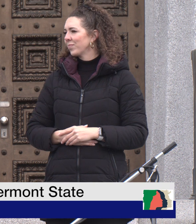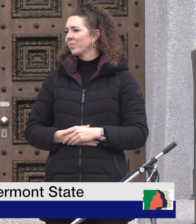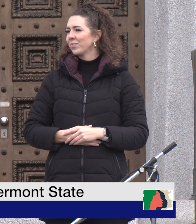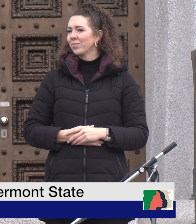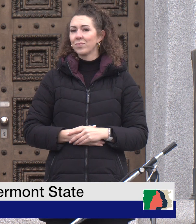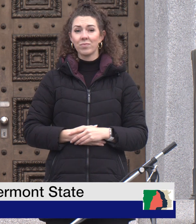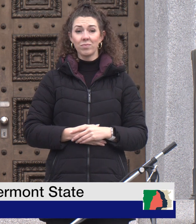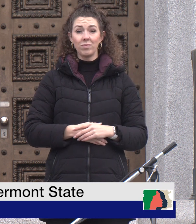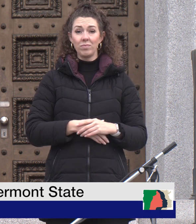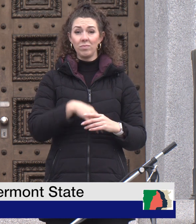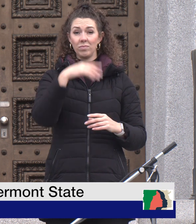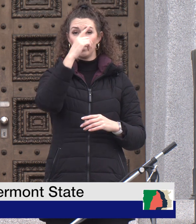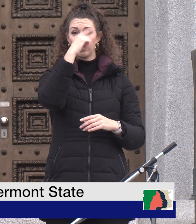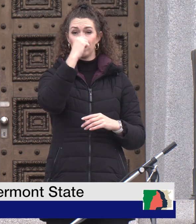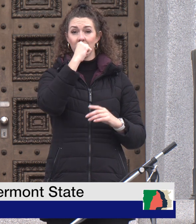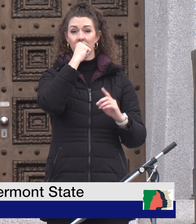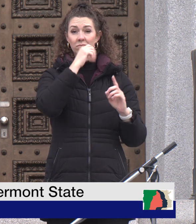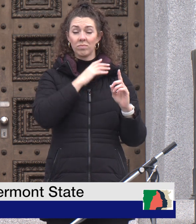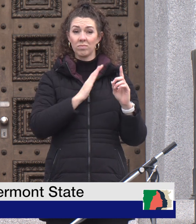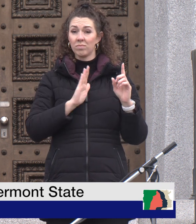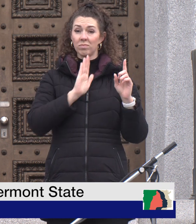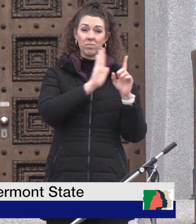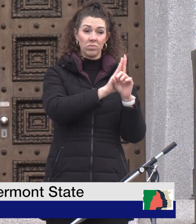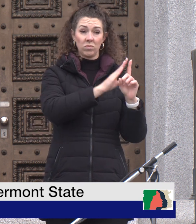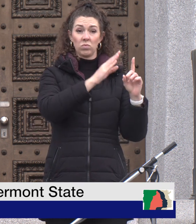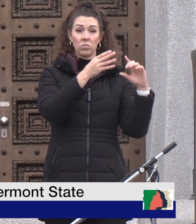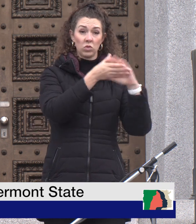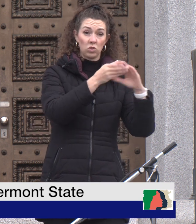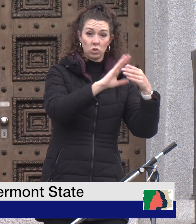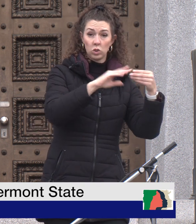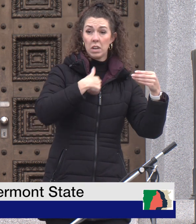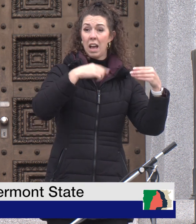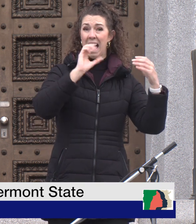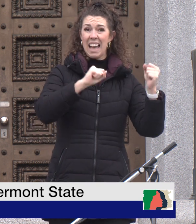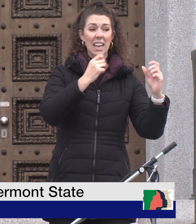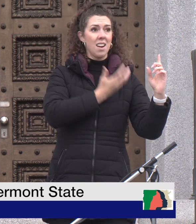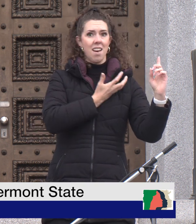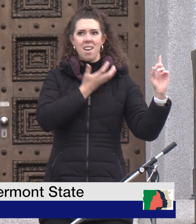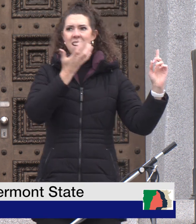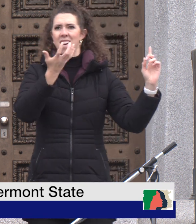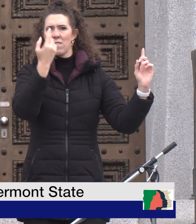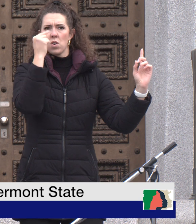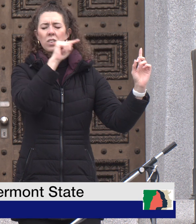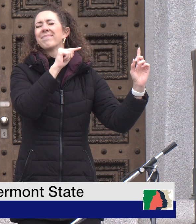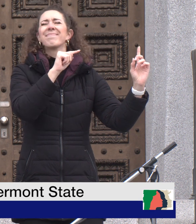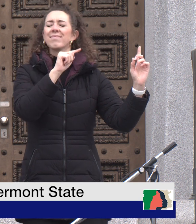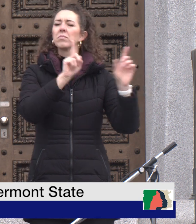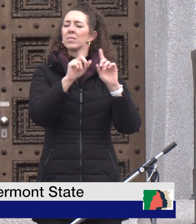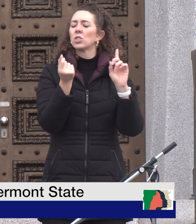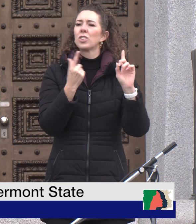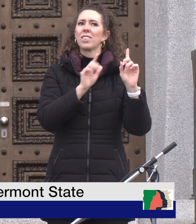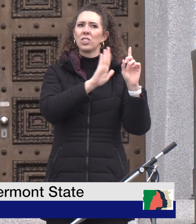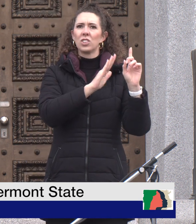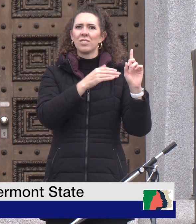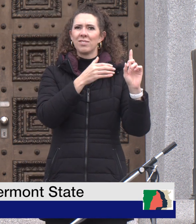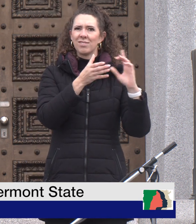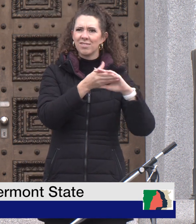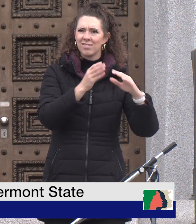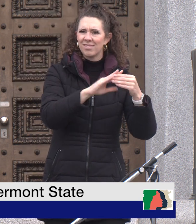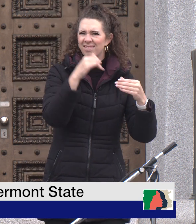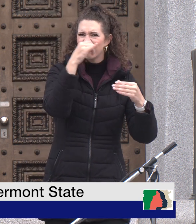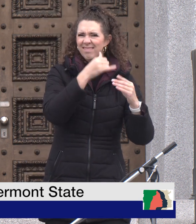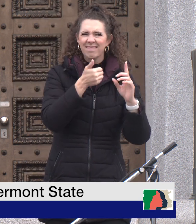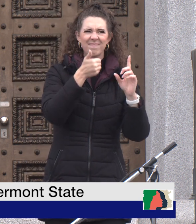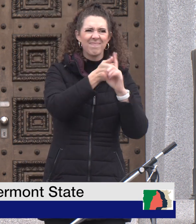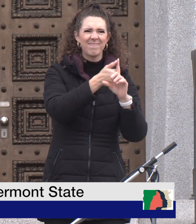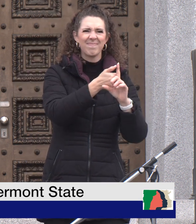And her story is not mine to tell, but her journey is one that resonates. Because she said, in this moment of